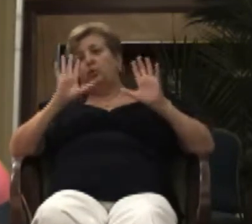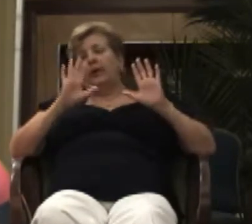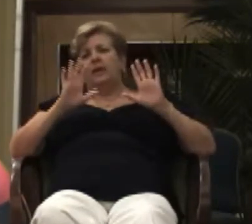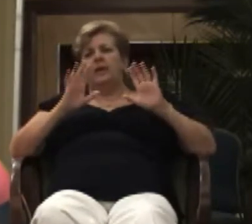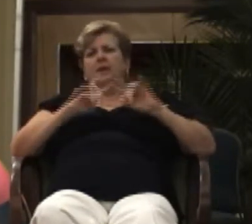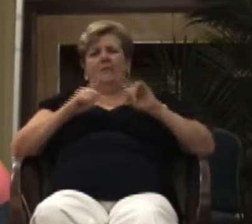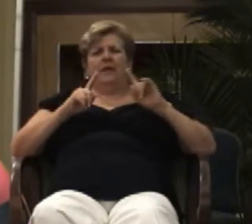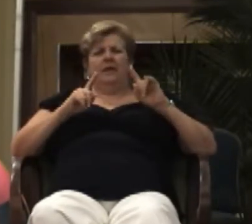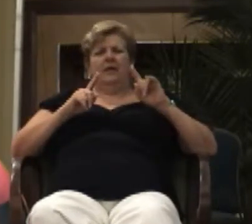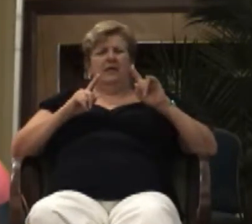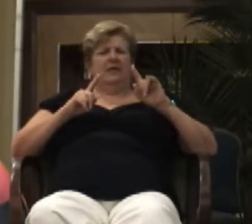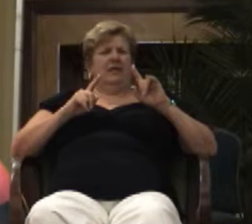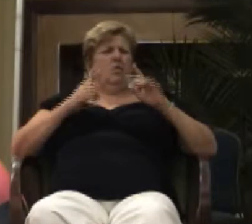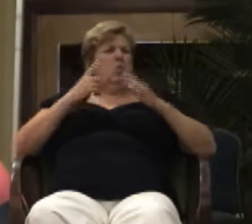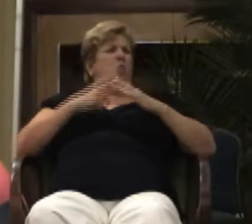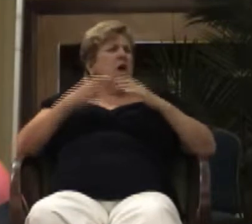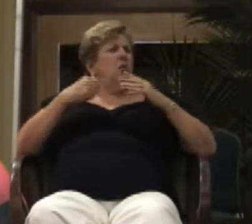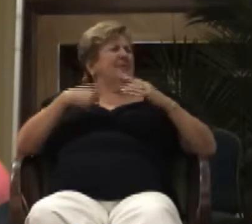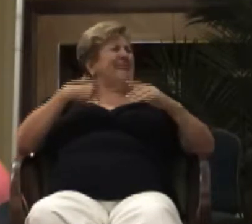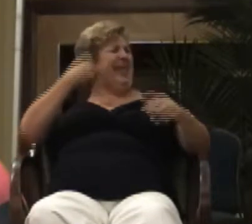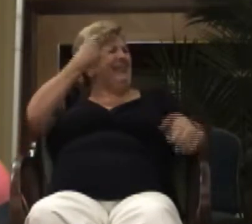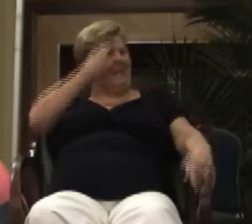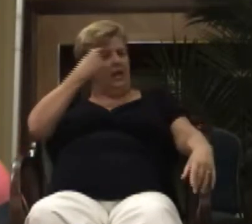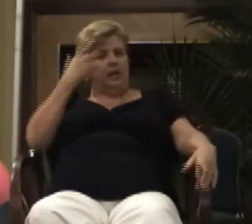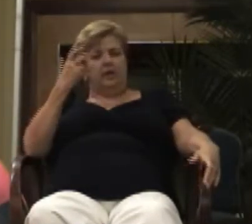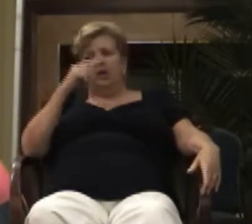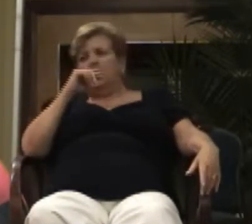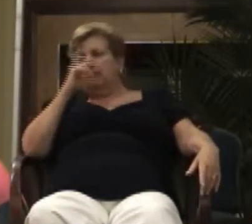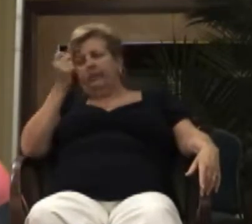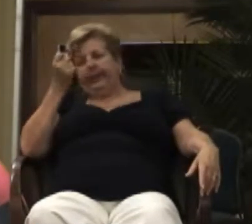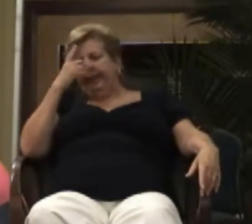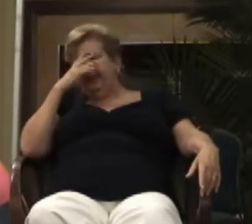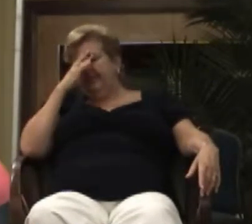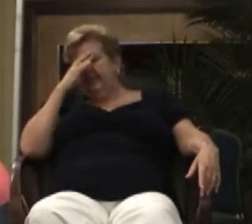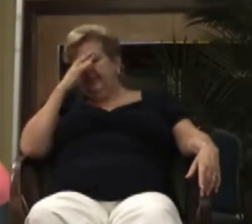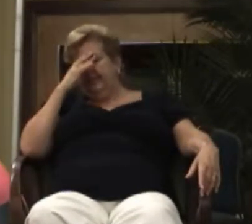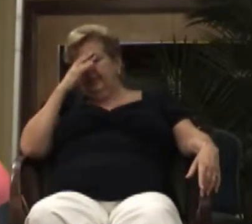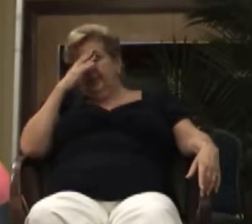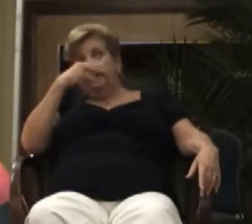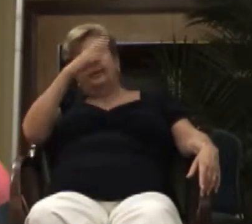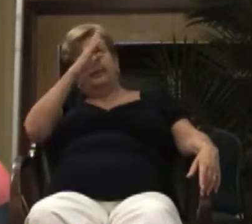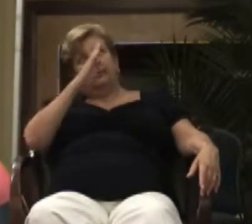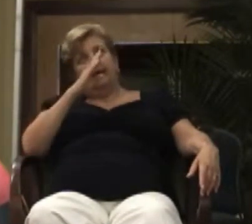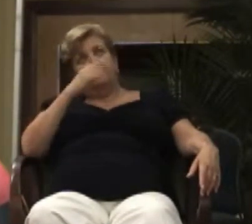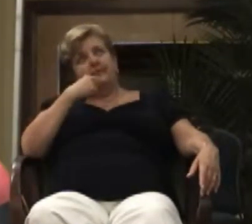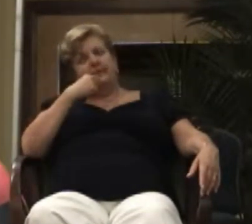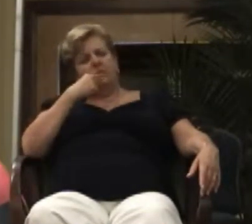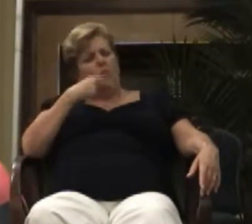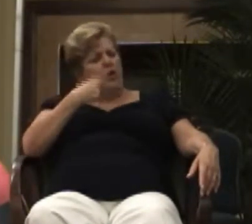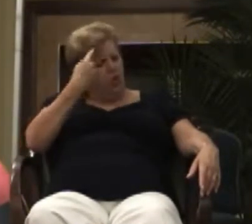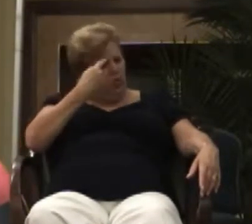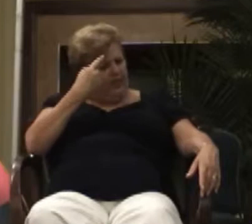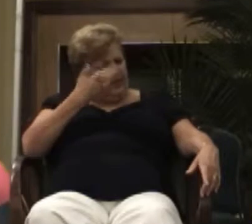I thinking? What was I thinking? I don't get that. And God, what are you thinking? Why did you do that to